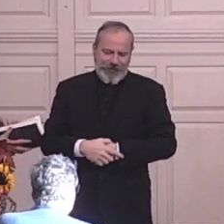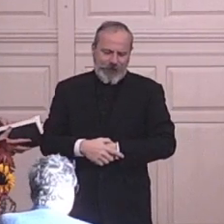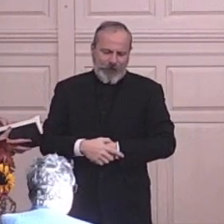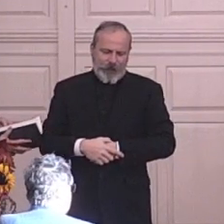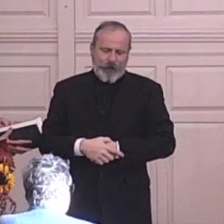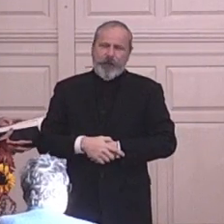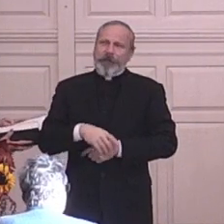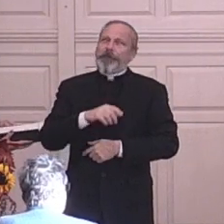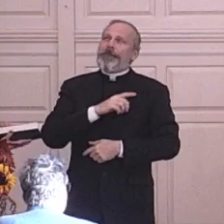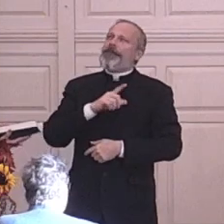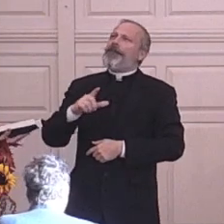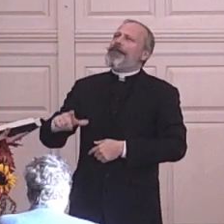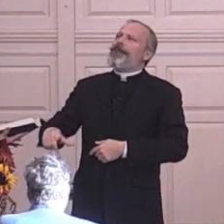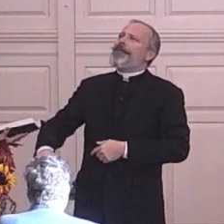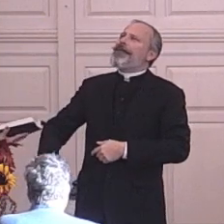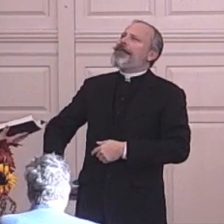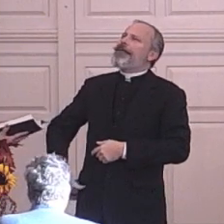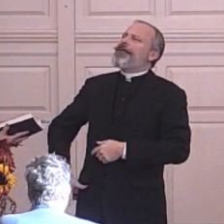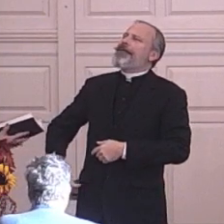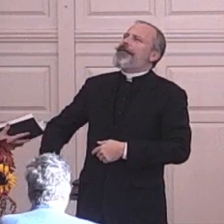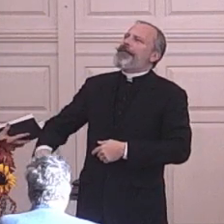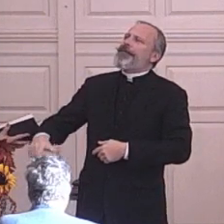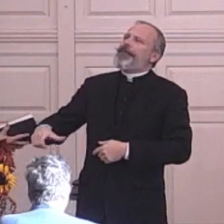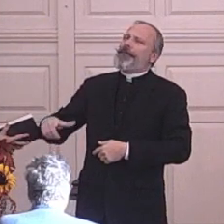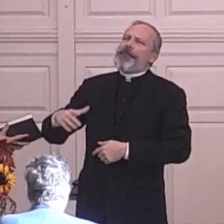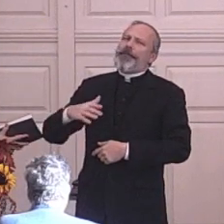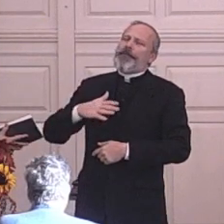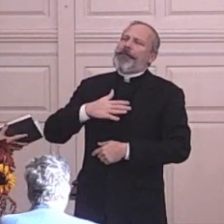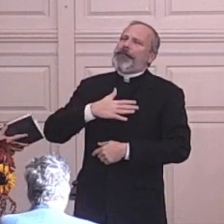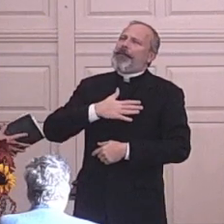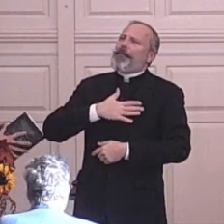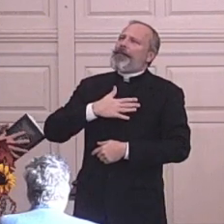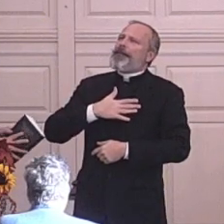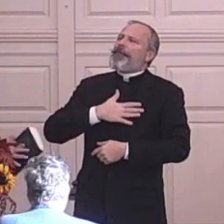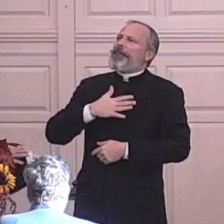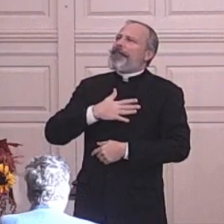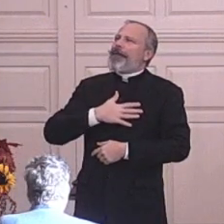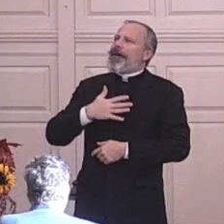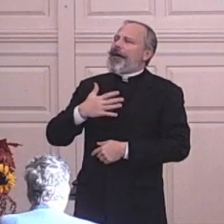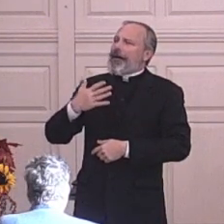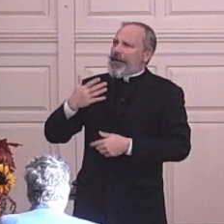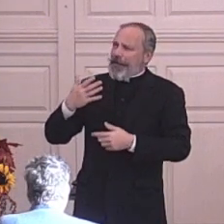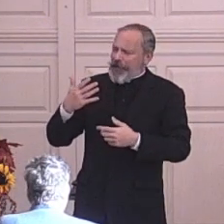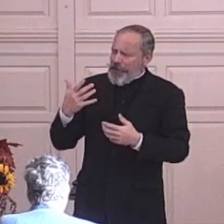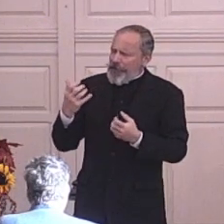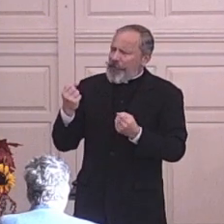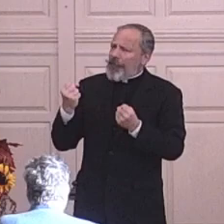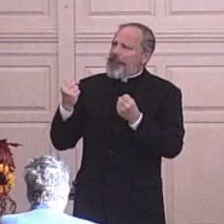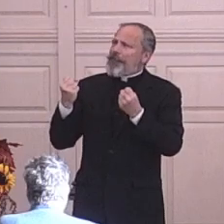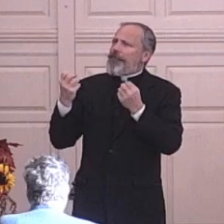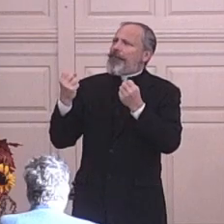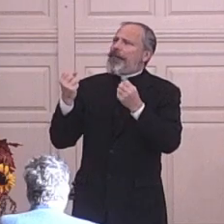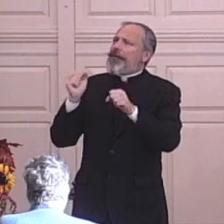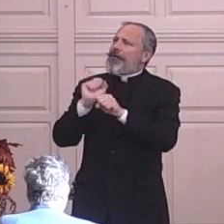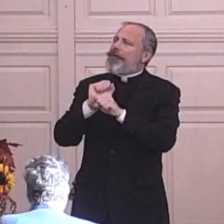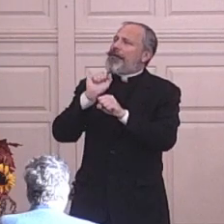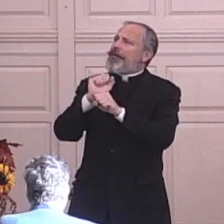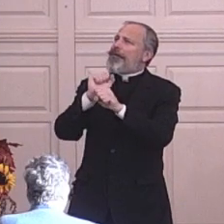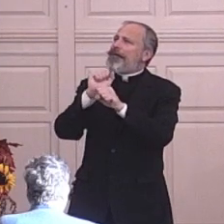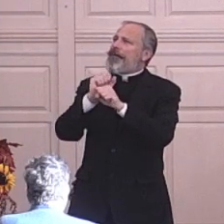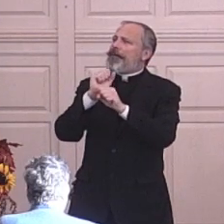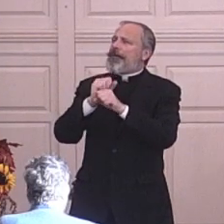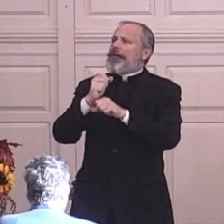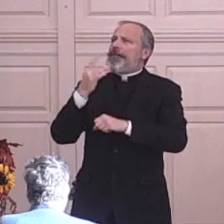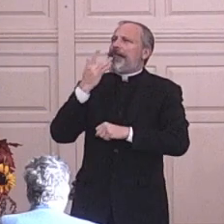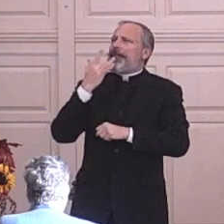O Lord, you have favored your hand and brought back the